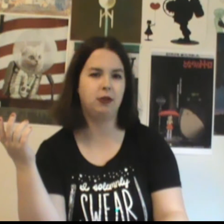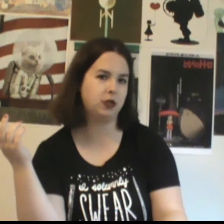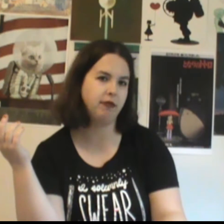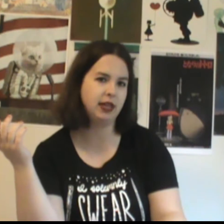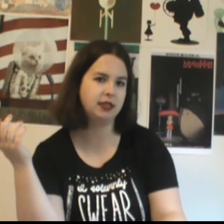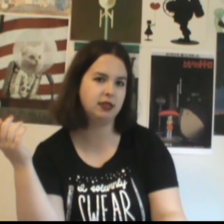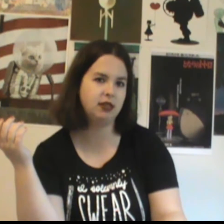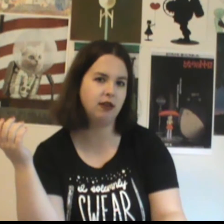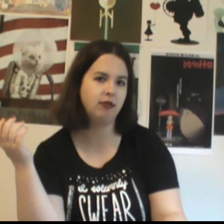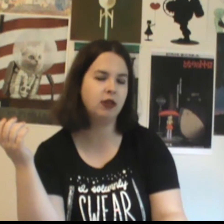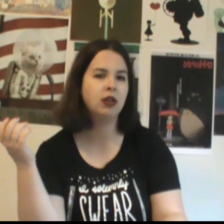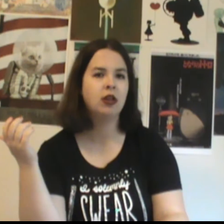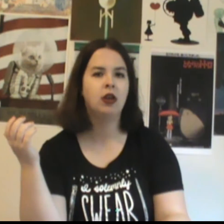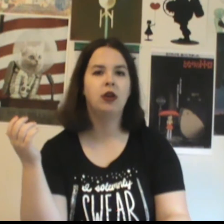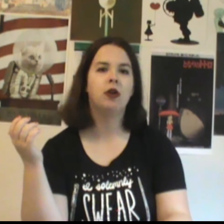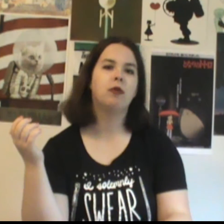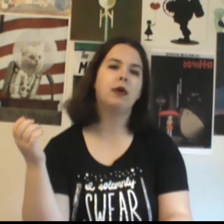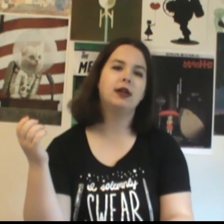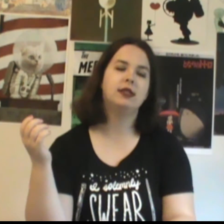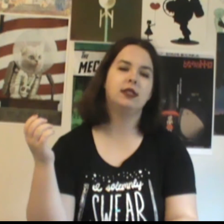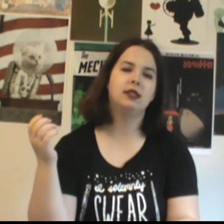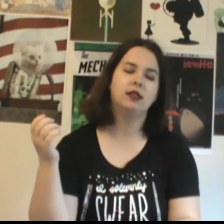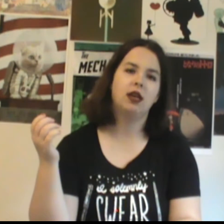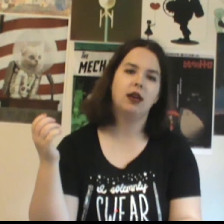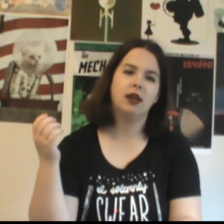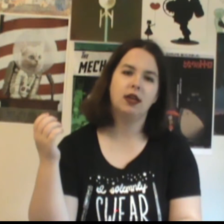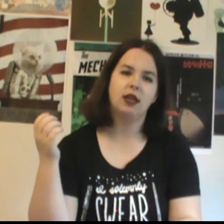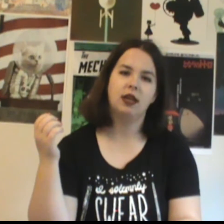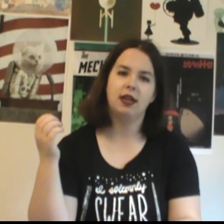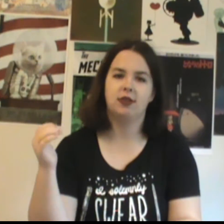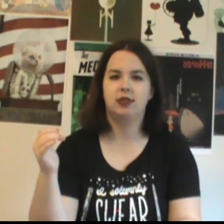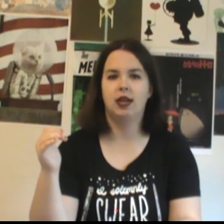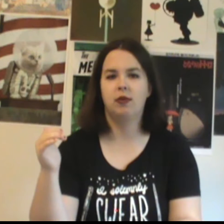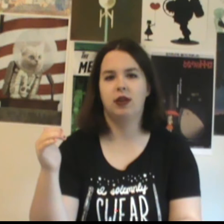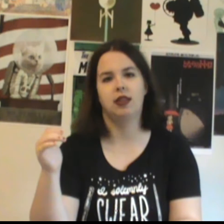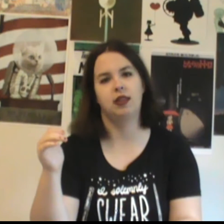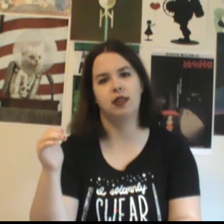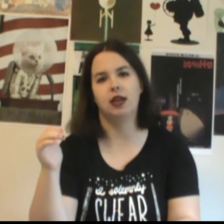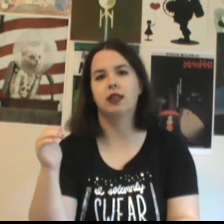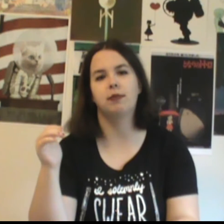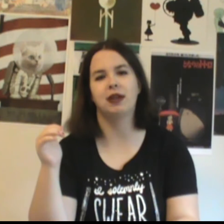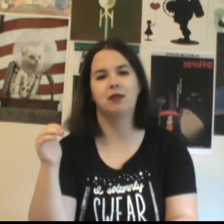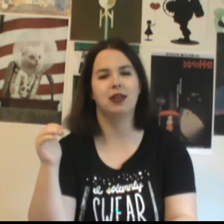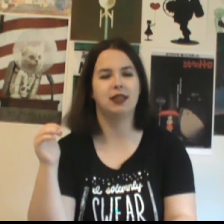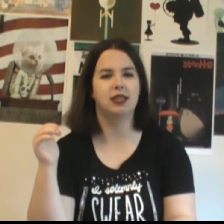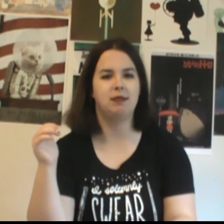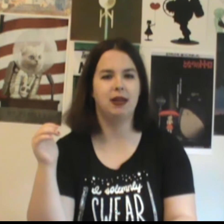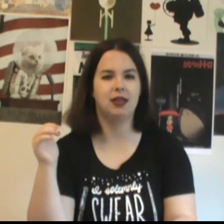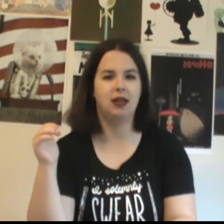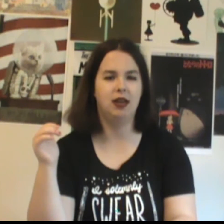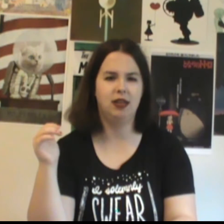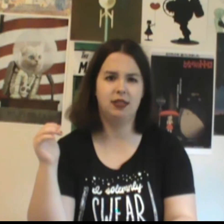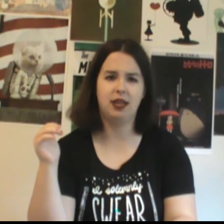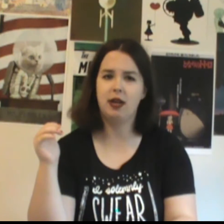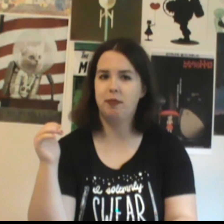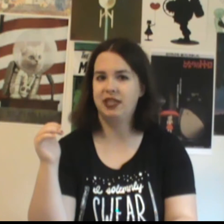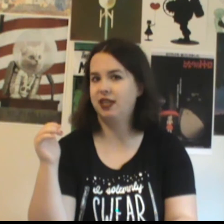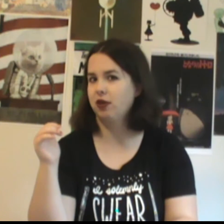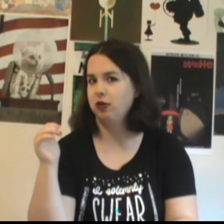future events and stuff. Was interesting, with like the big one in this being a set of missing